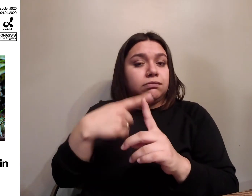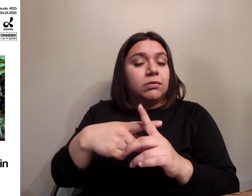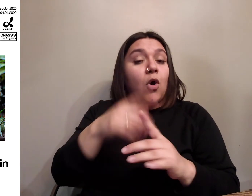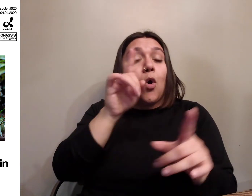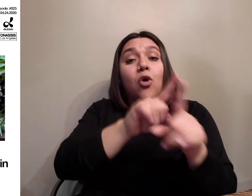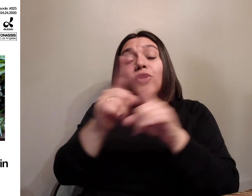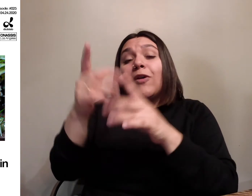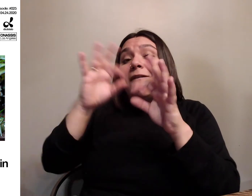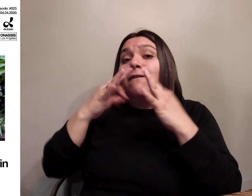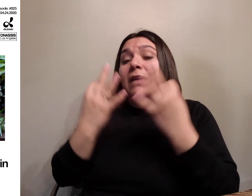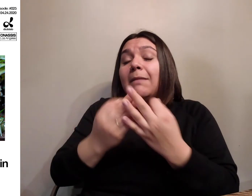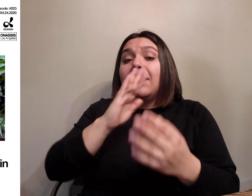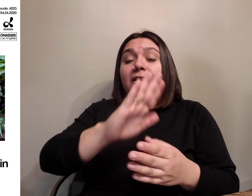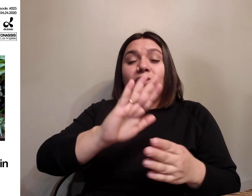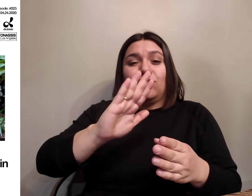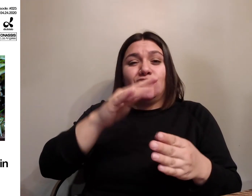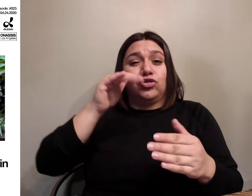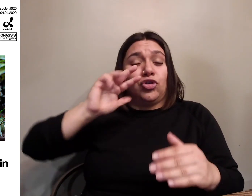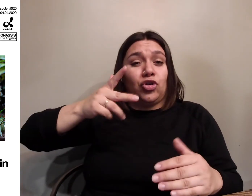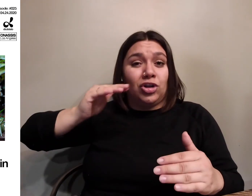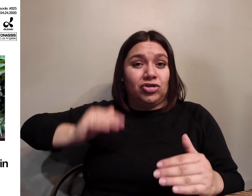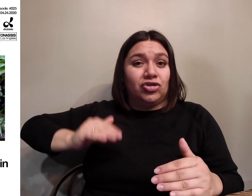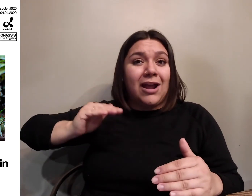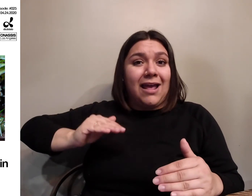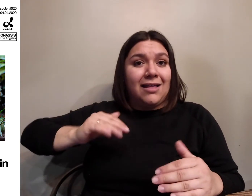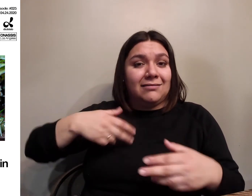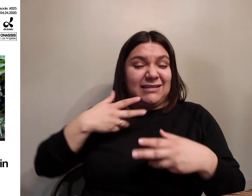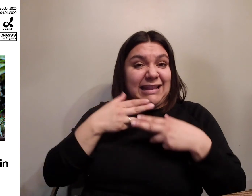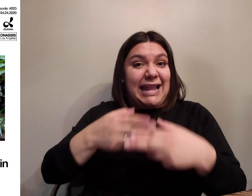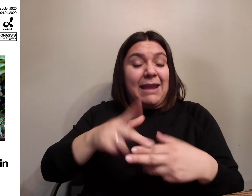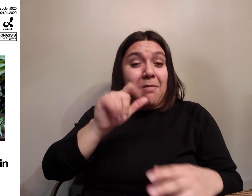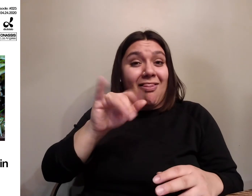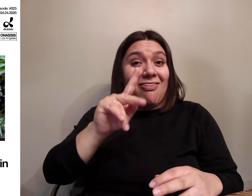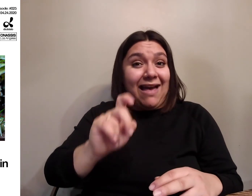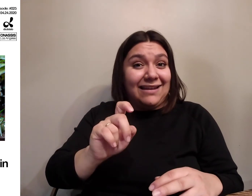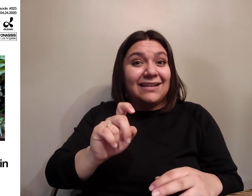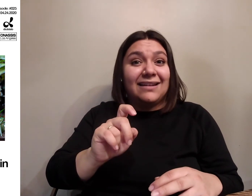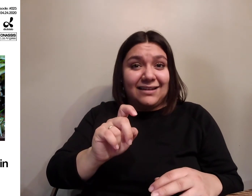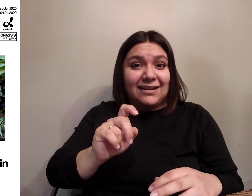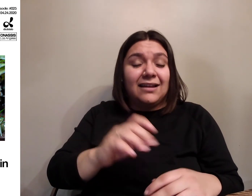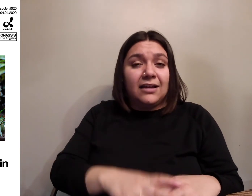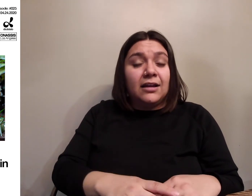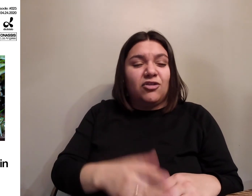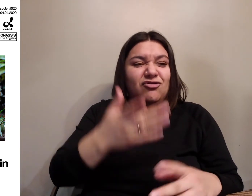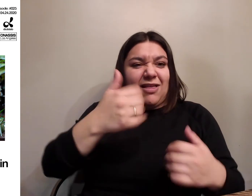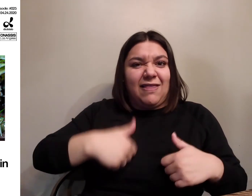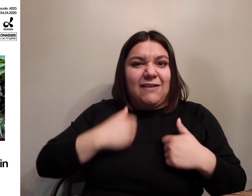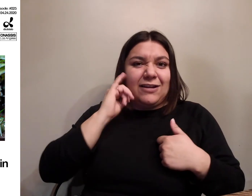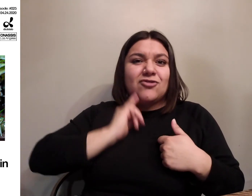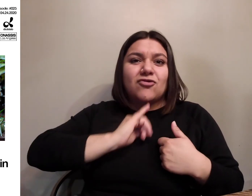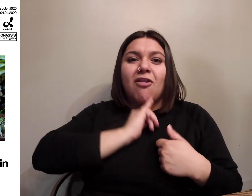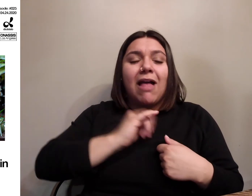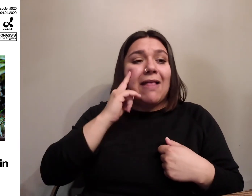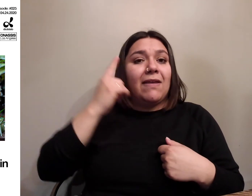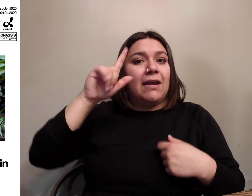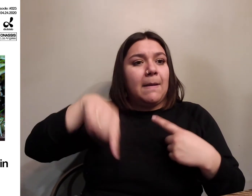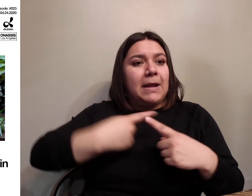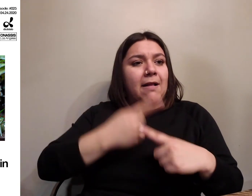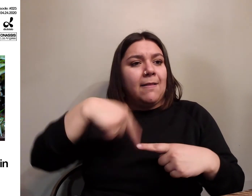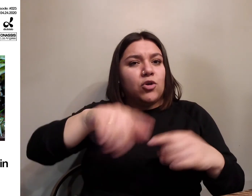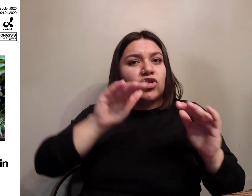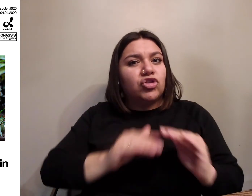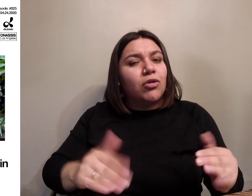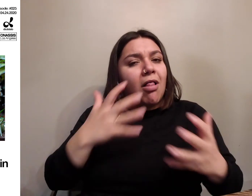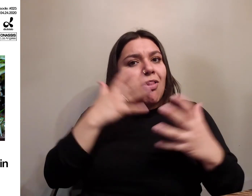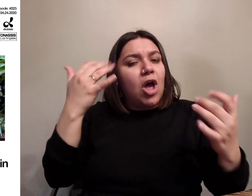in 1945 called Dedication, where he says, "What is poetry which does not save nations